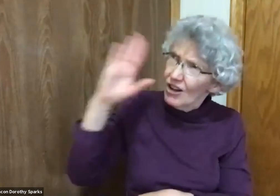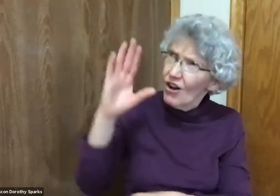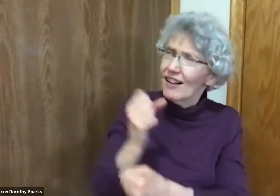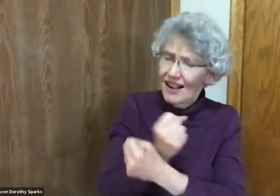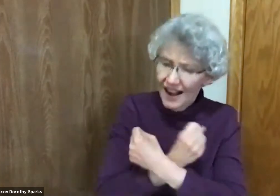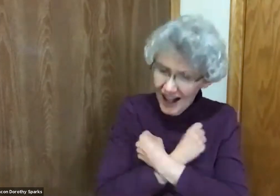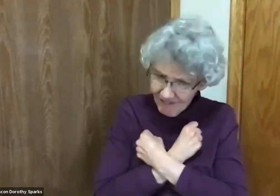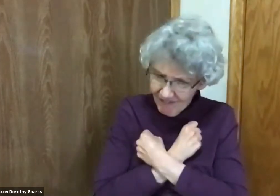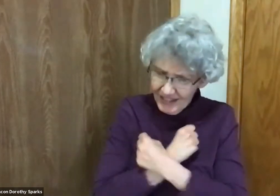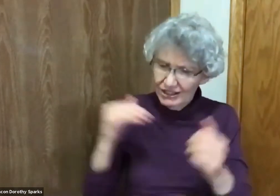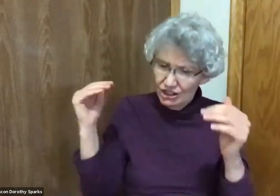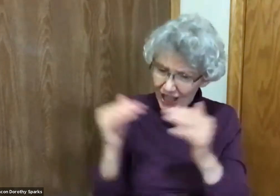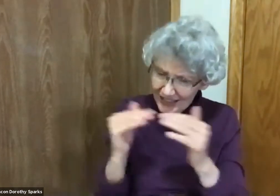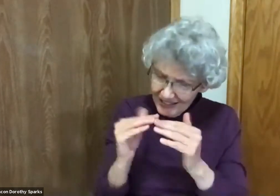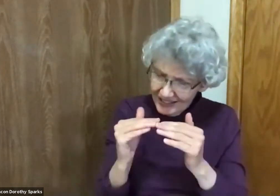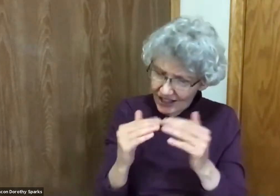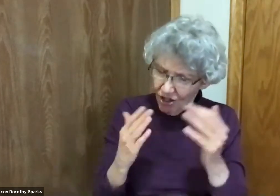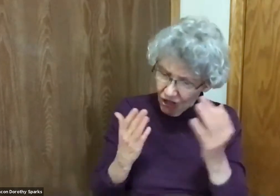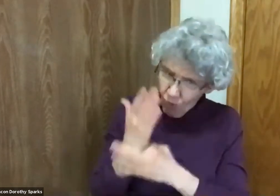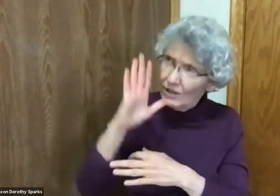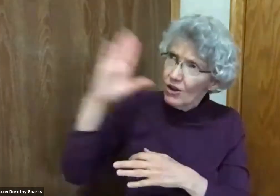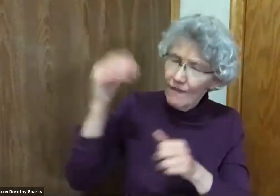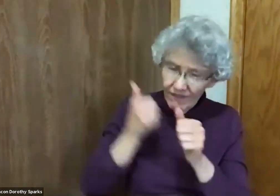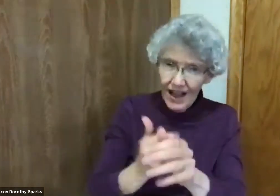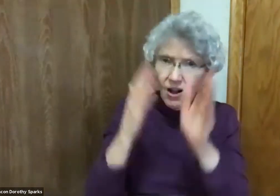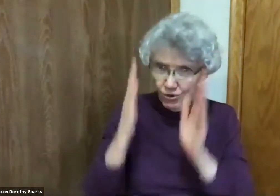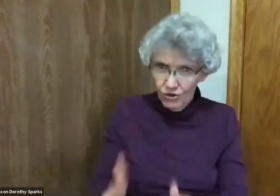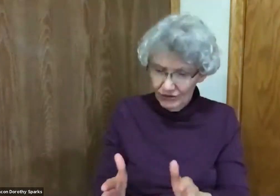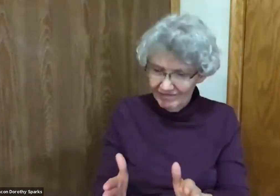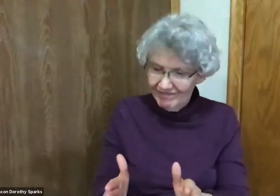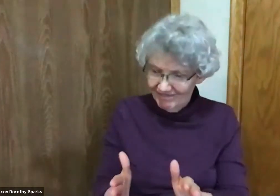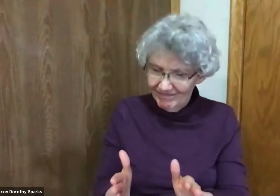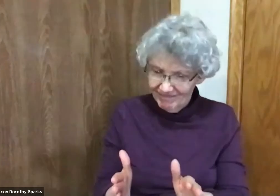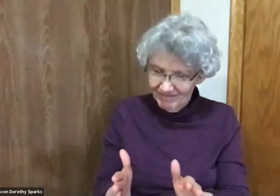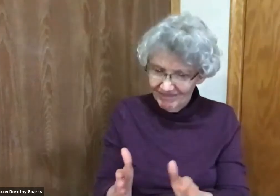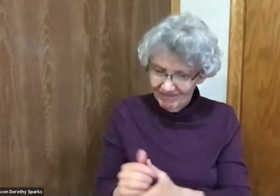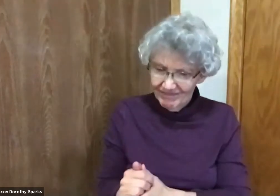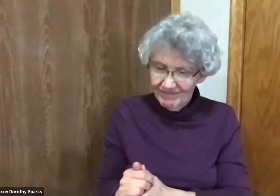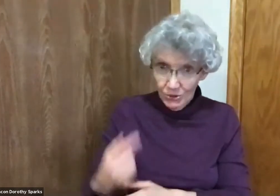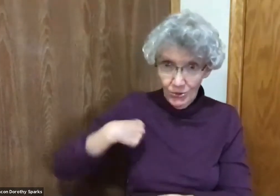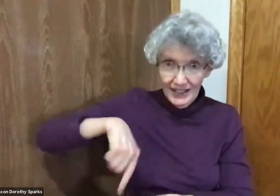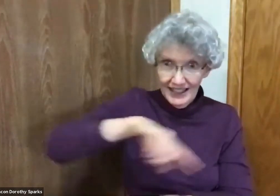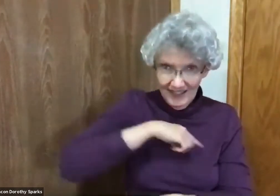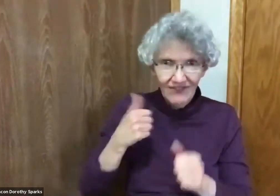They long to see your love and justice expressed through your followers.